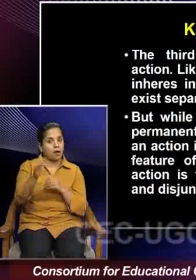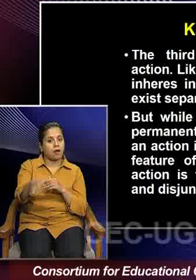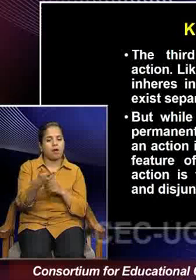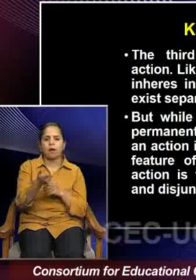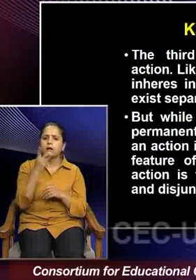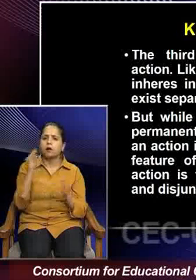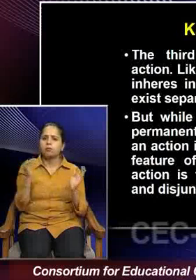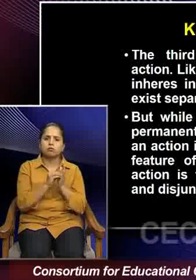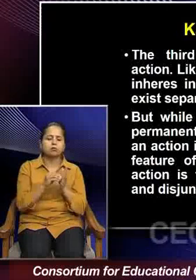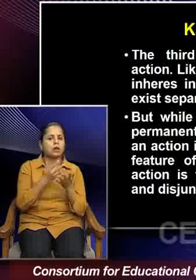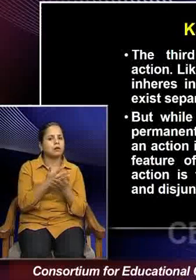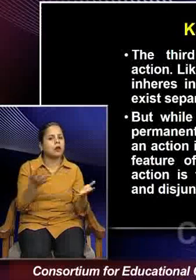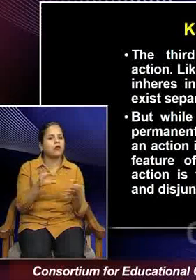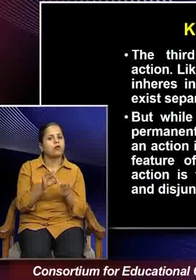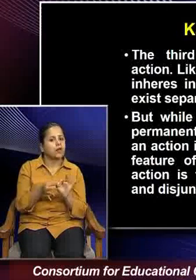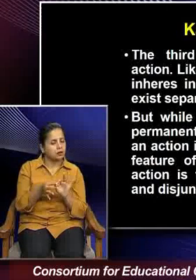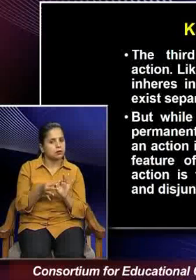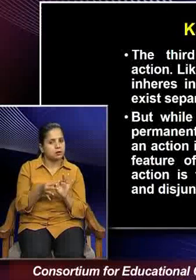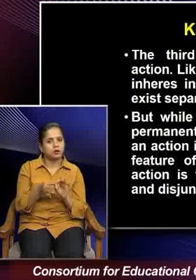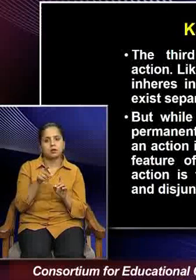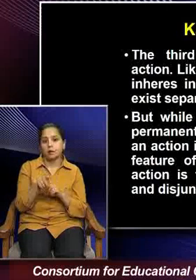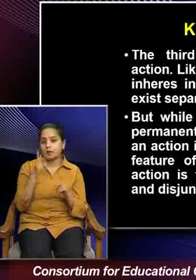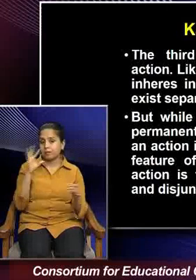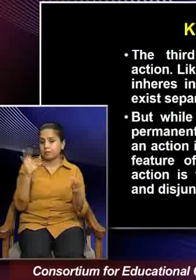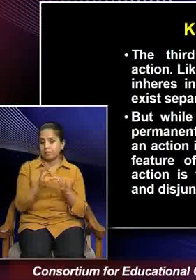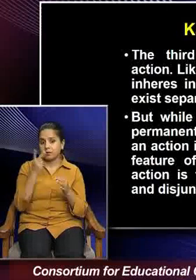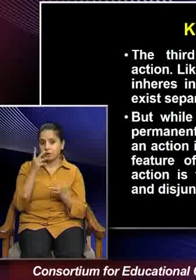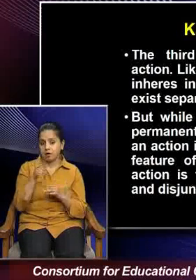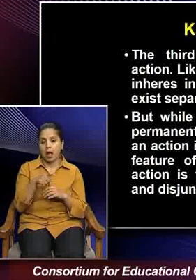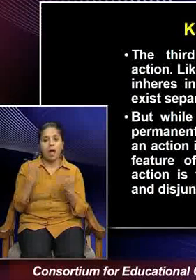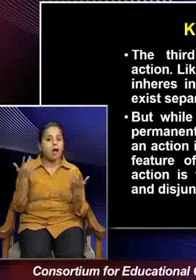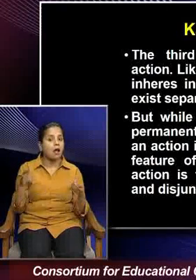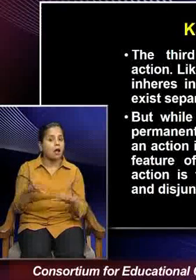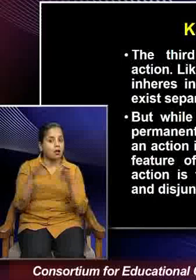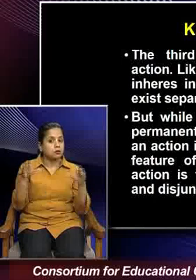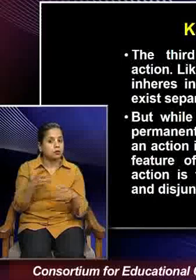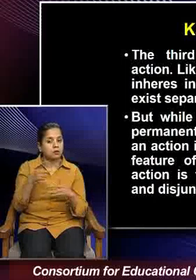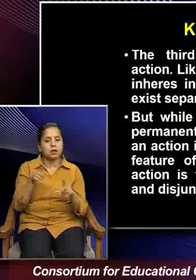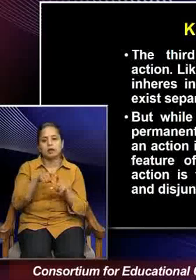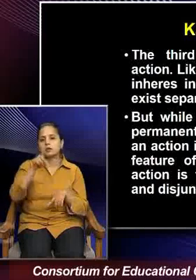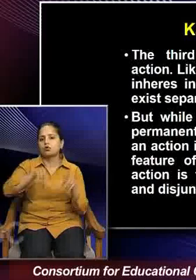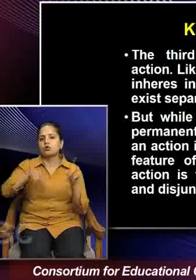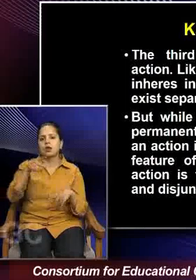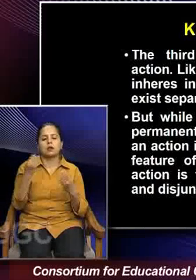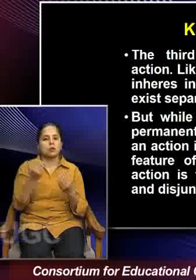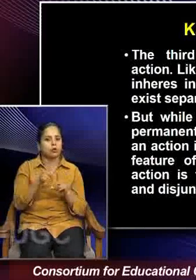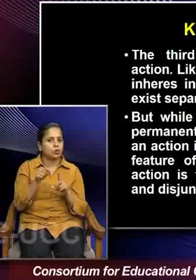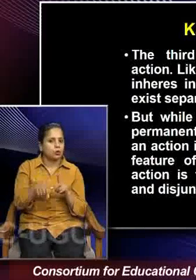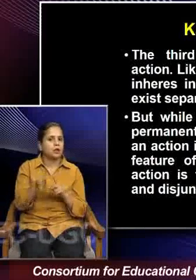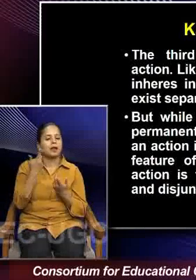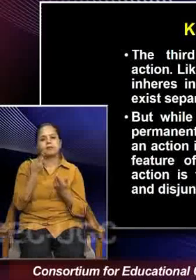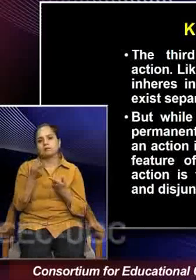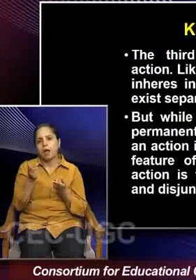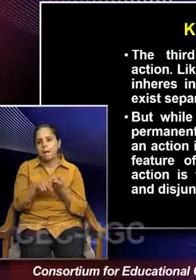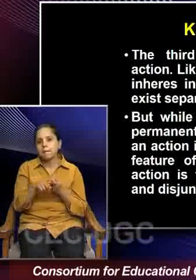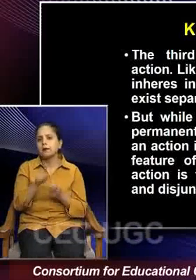feature of a substance, in contrast to that, an action is a dynamic and transient